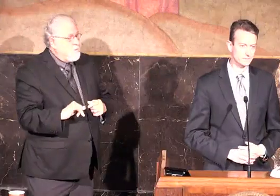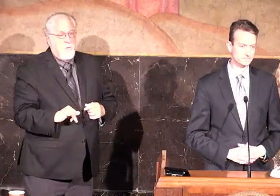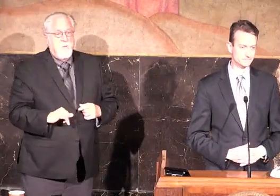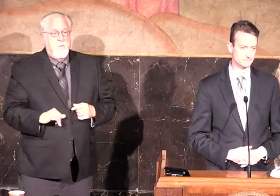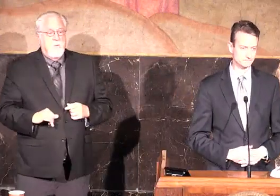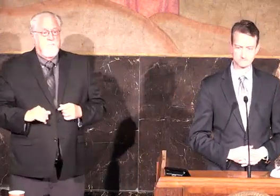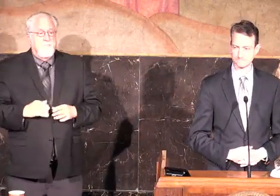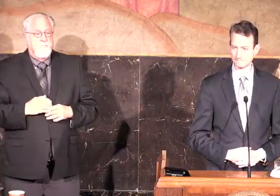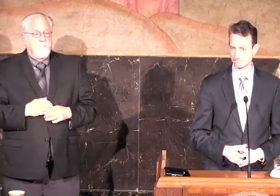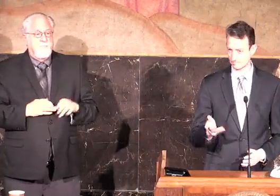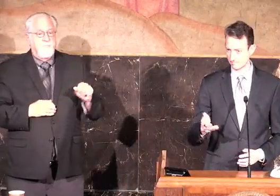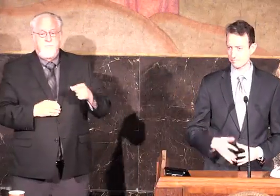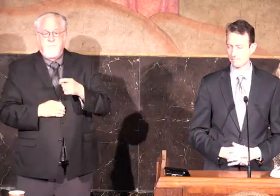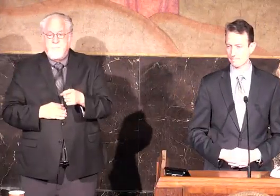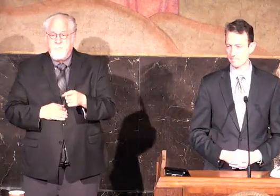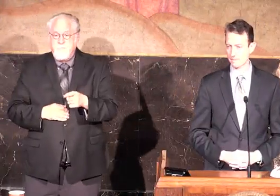sir.